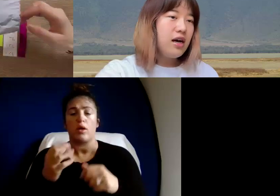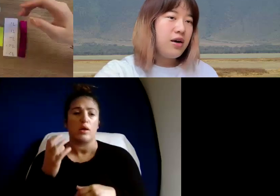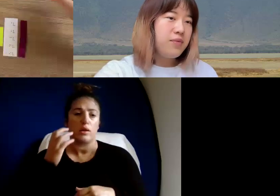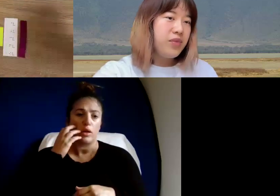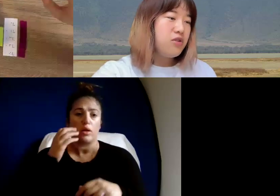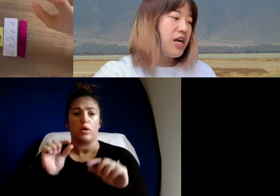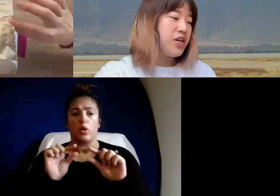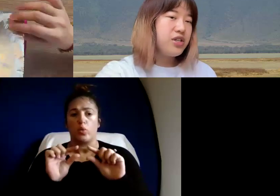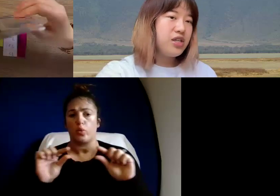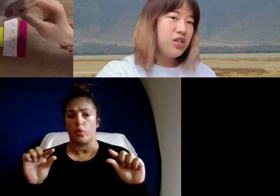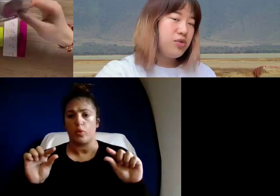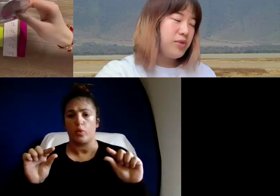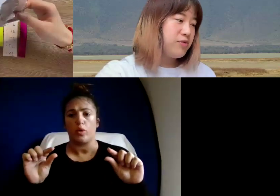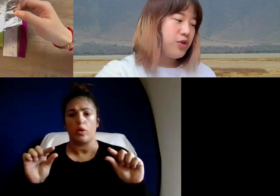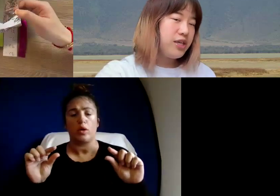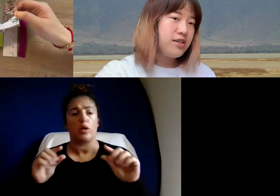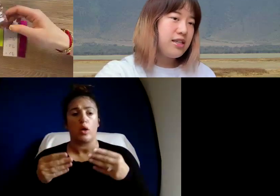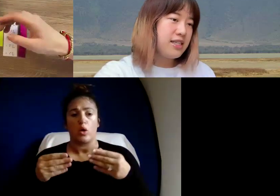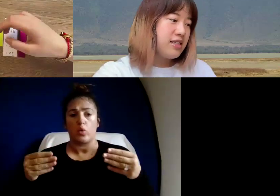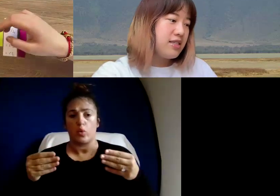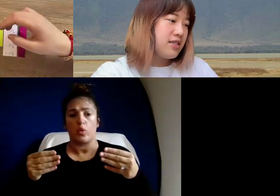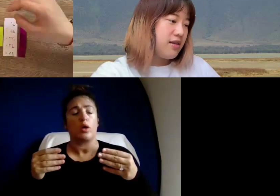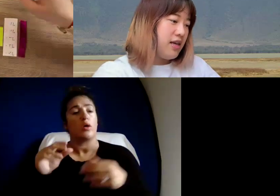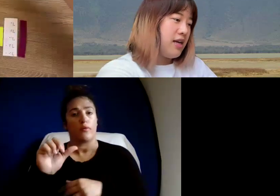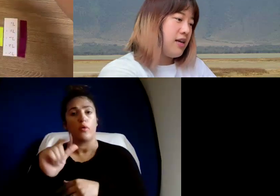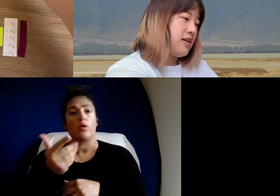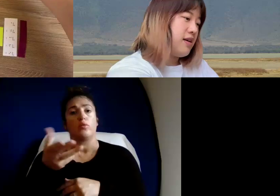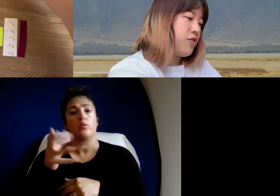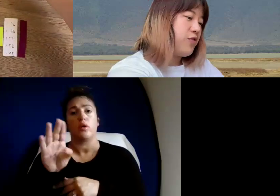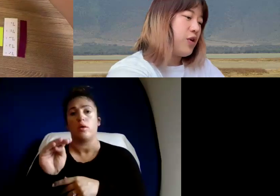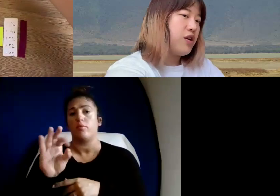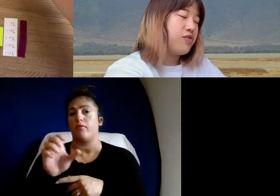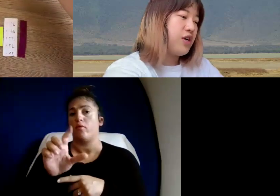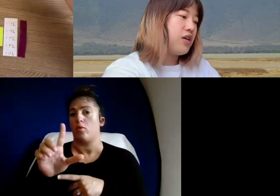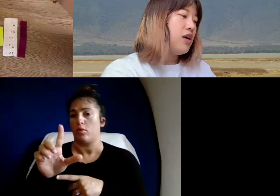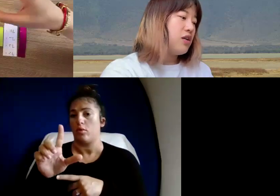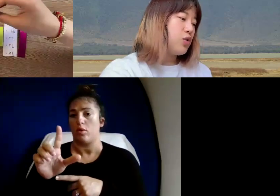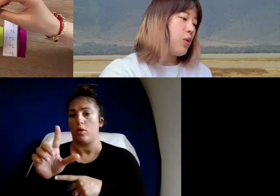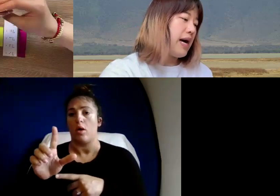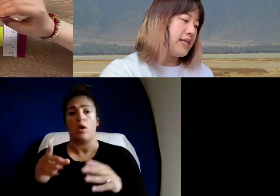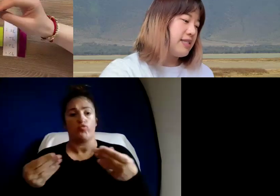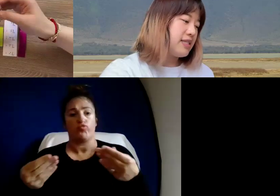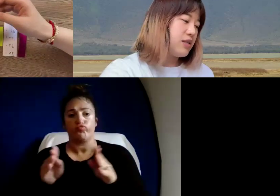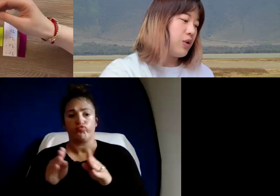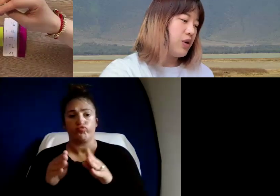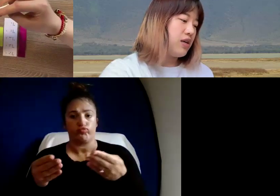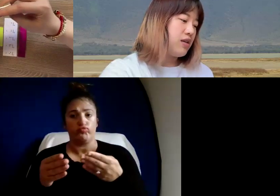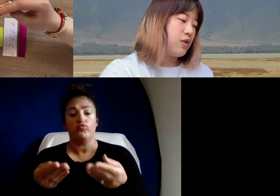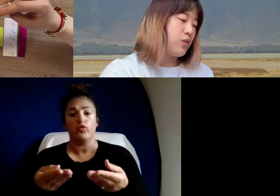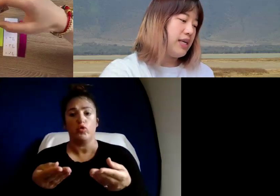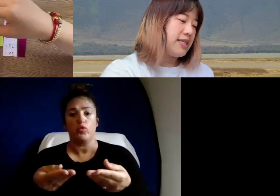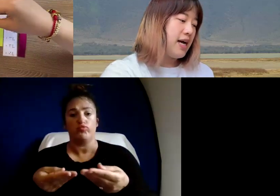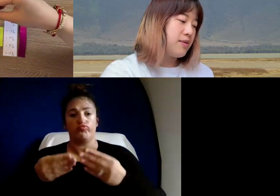over regular aluminum foil like this, and fold it over twice